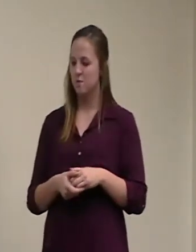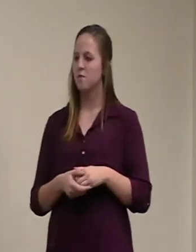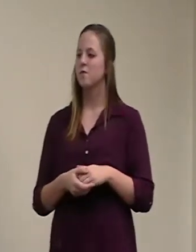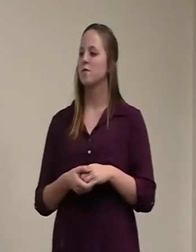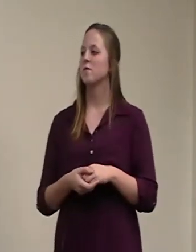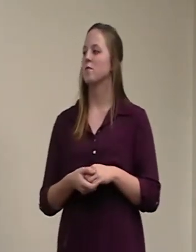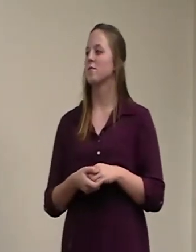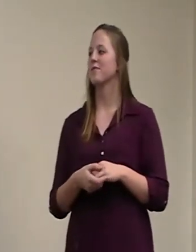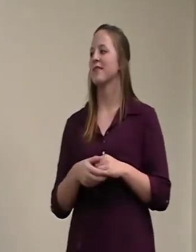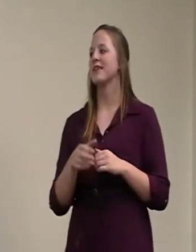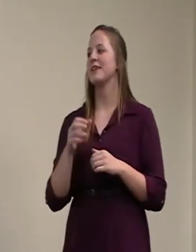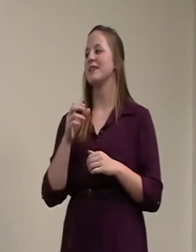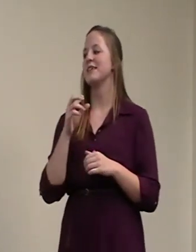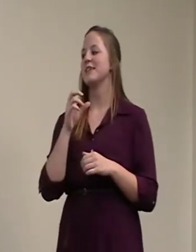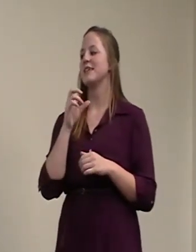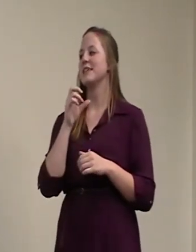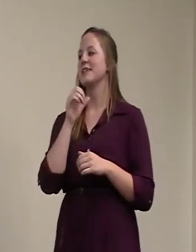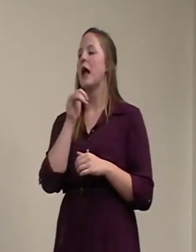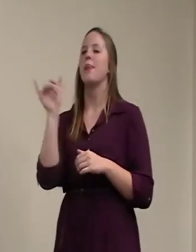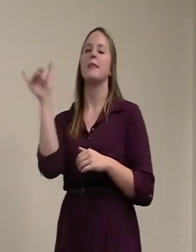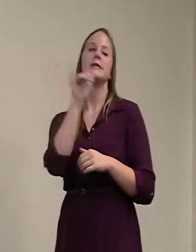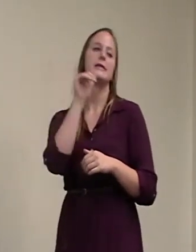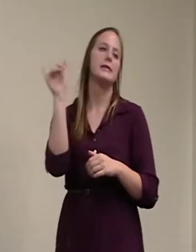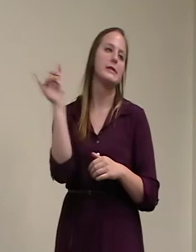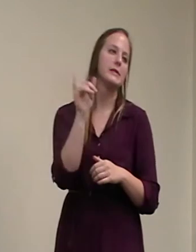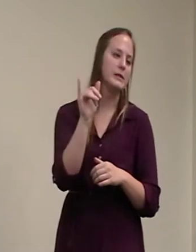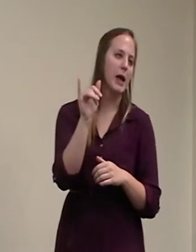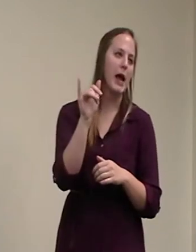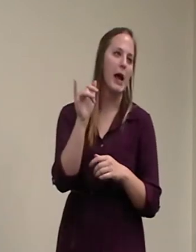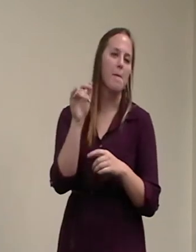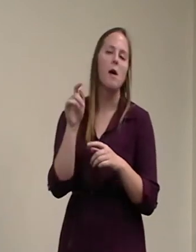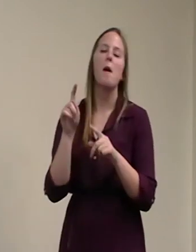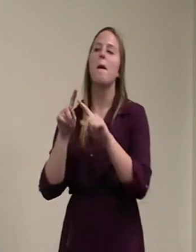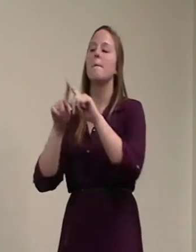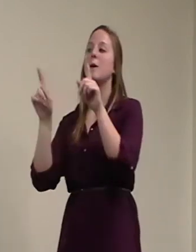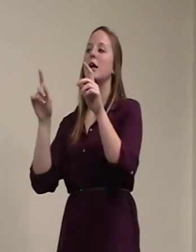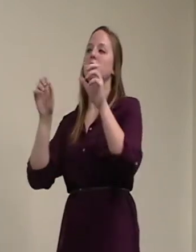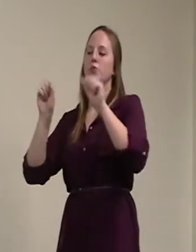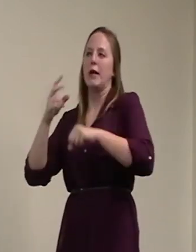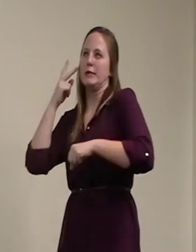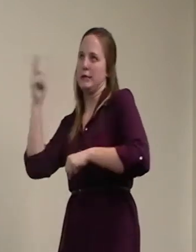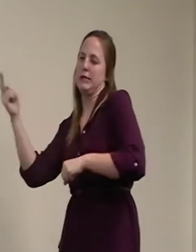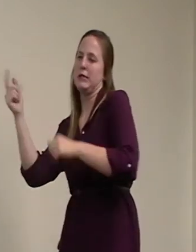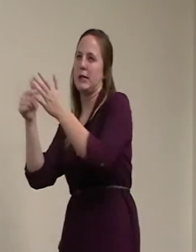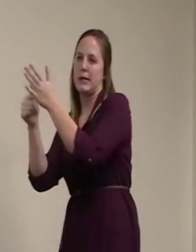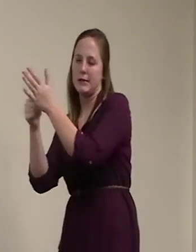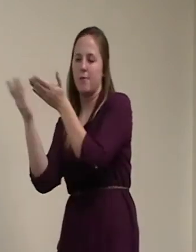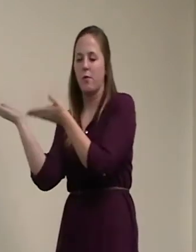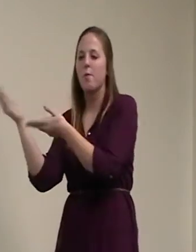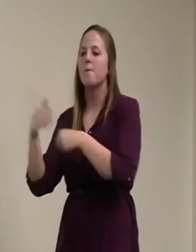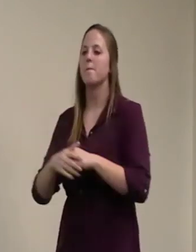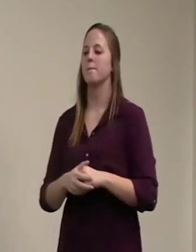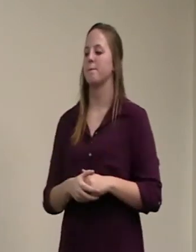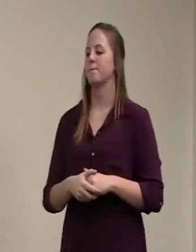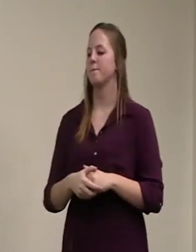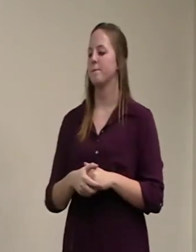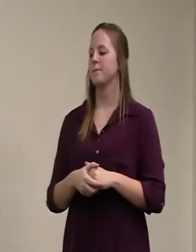It's not quite the audiogram that I gave you, but at least you guys can see the audiogram. So the audiogram, once I tested